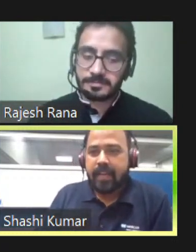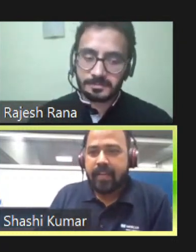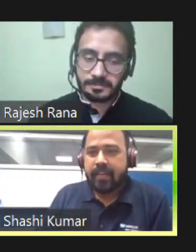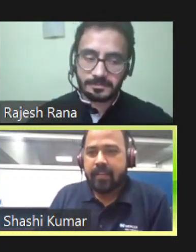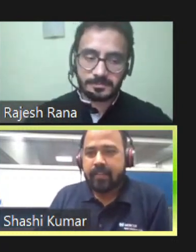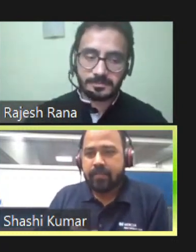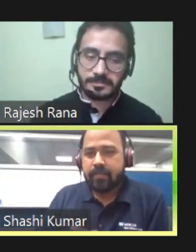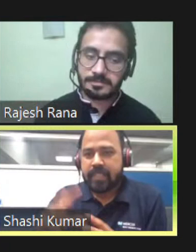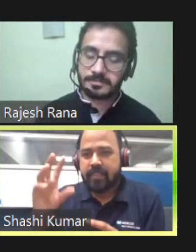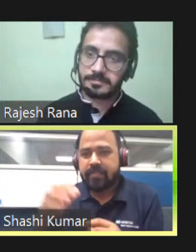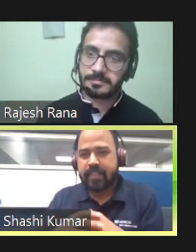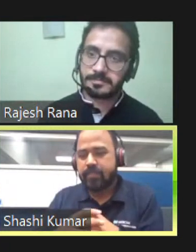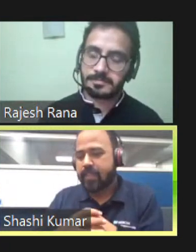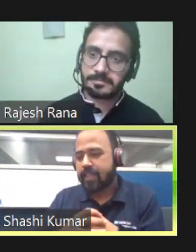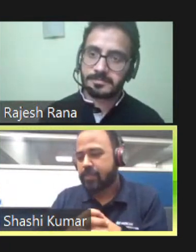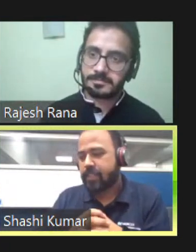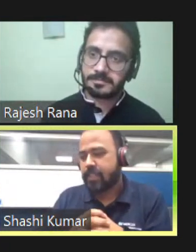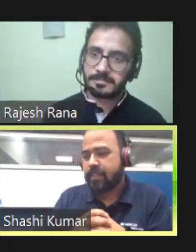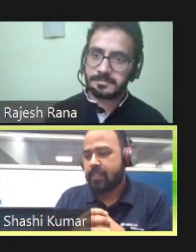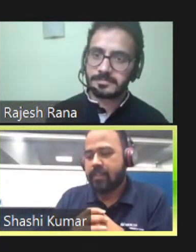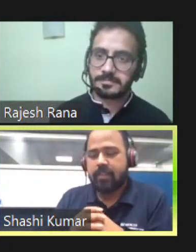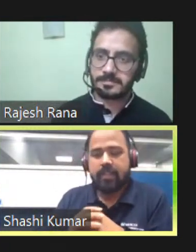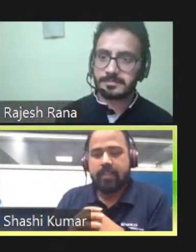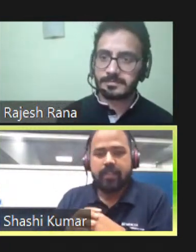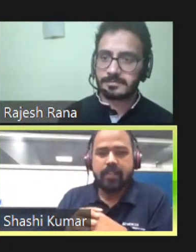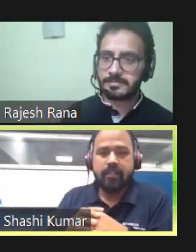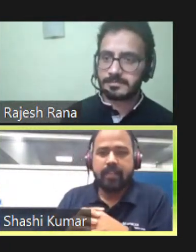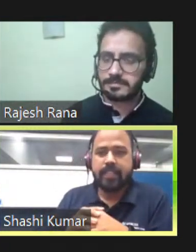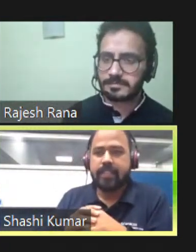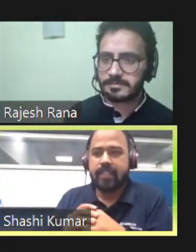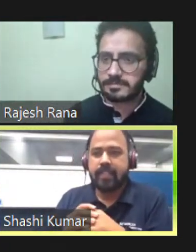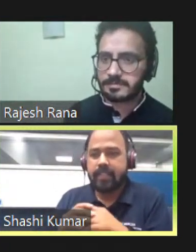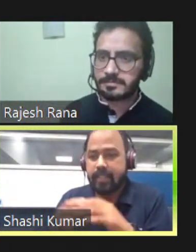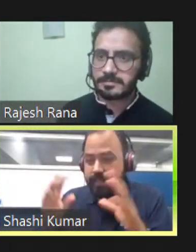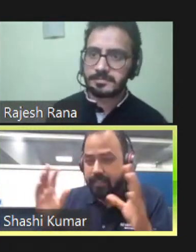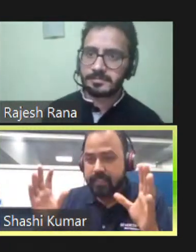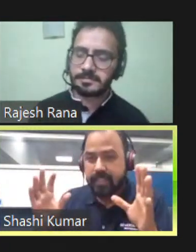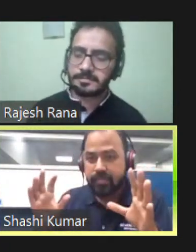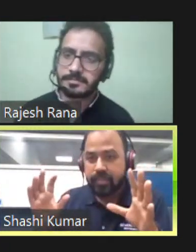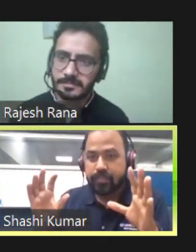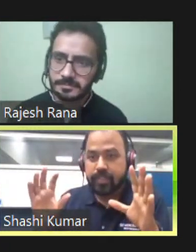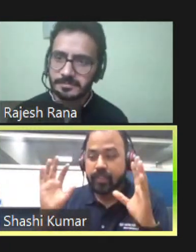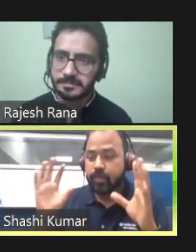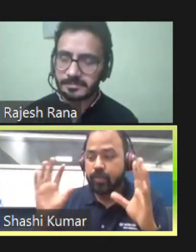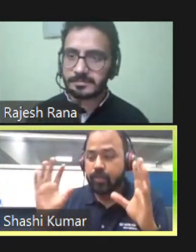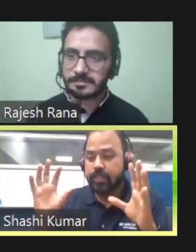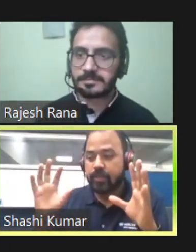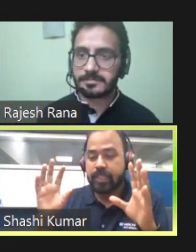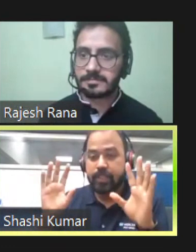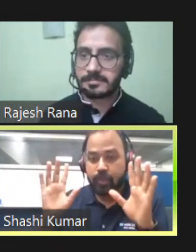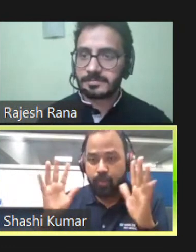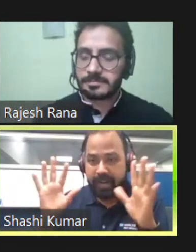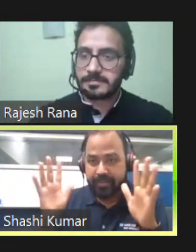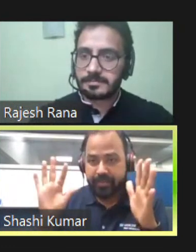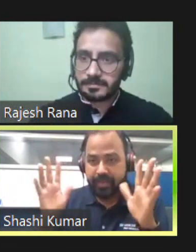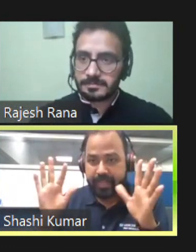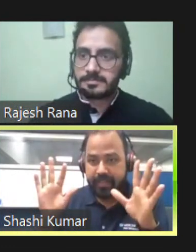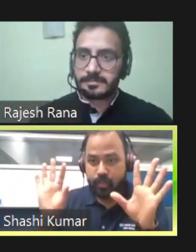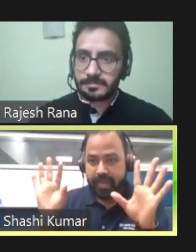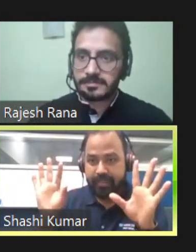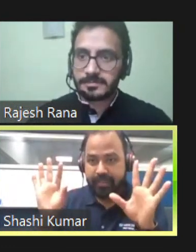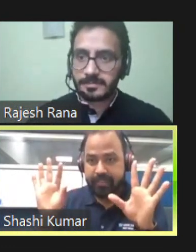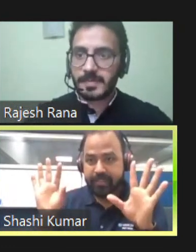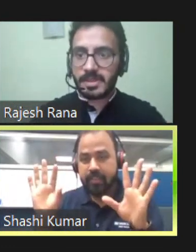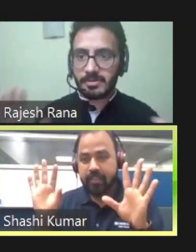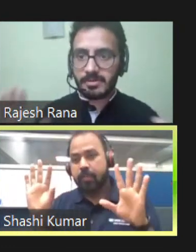Right. And the basic fact I would like to share here, Rajesh, that in Indian Sign Language, we are usually using two hands, right?